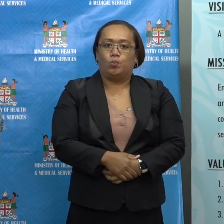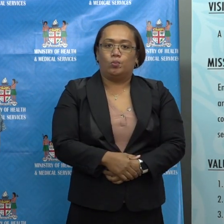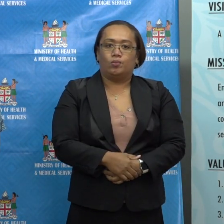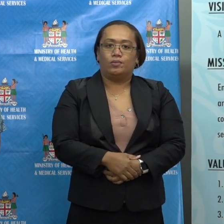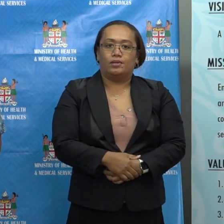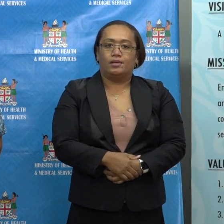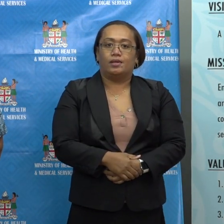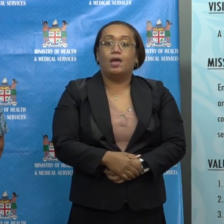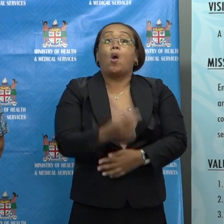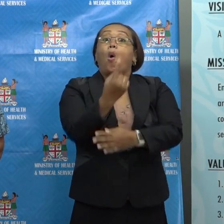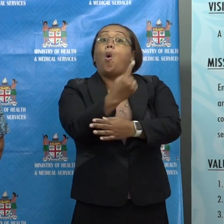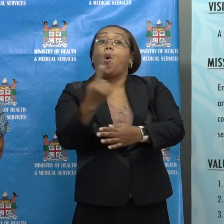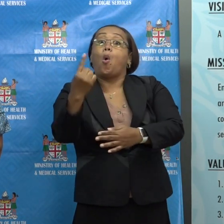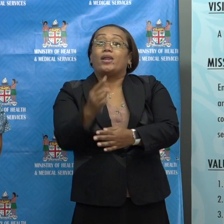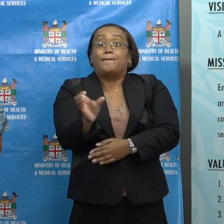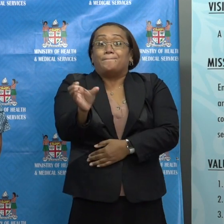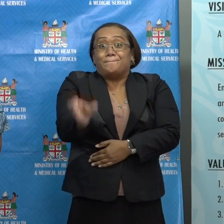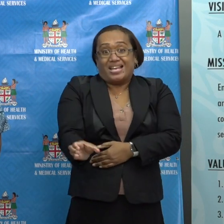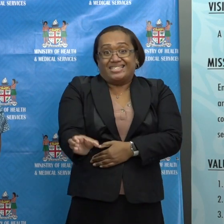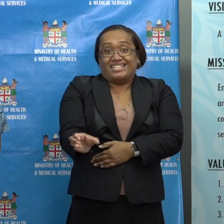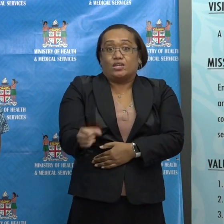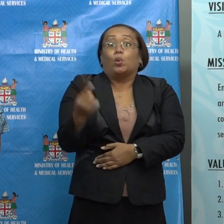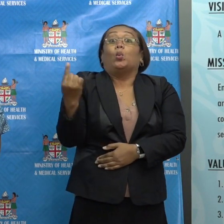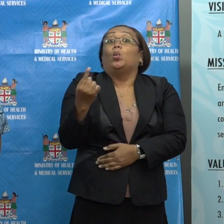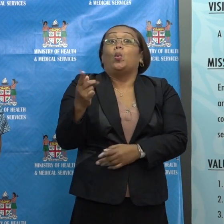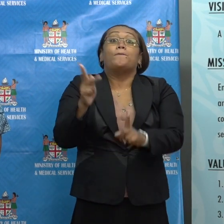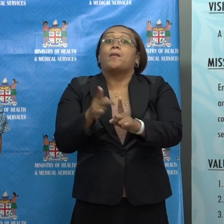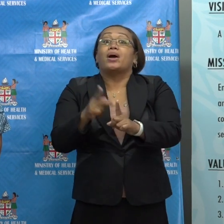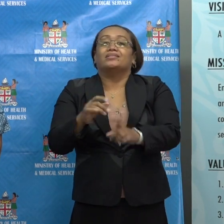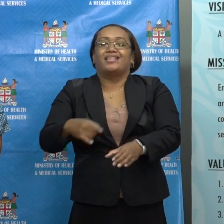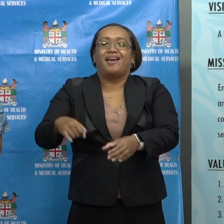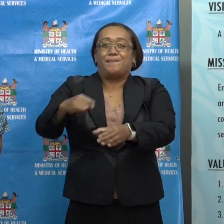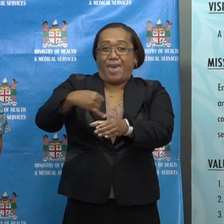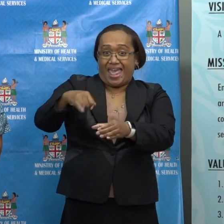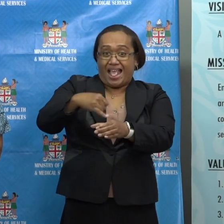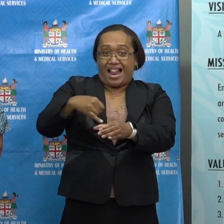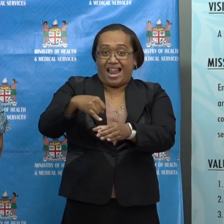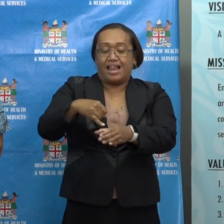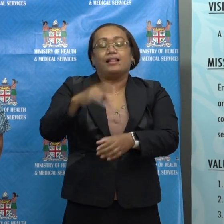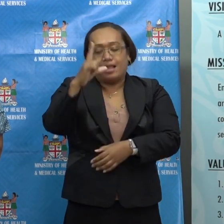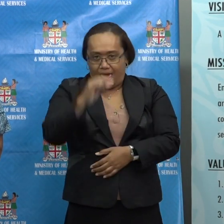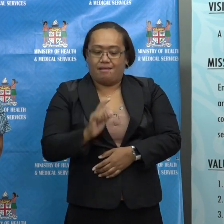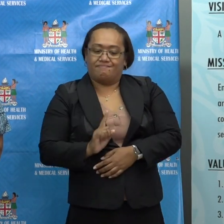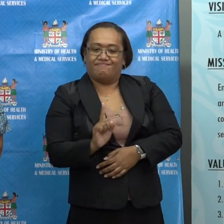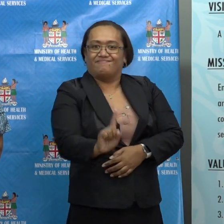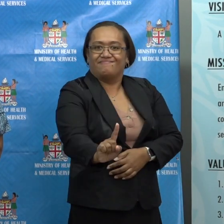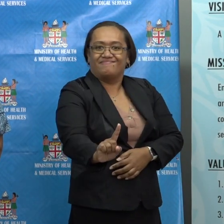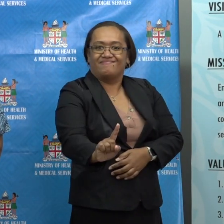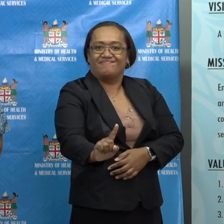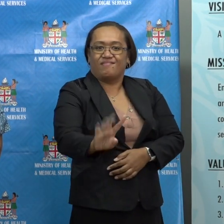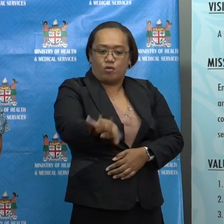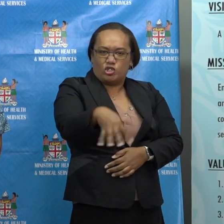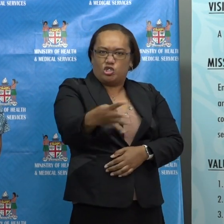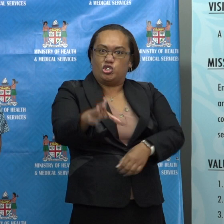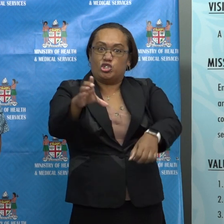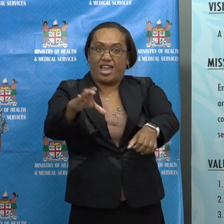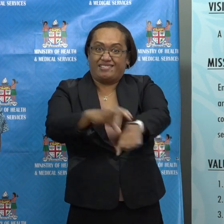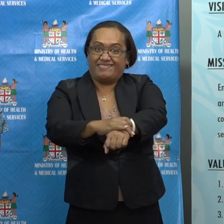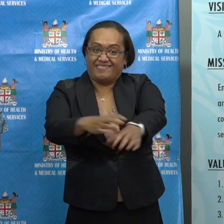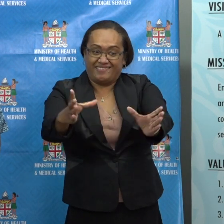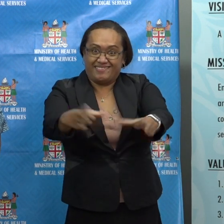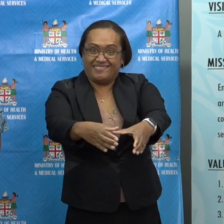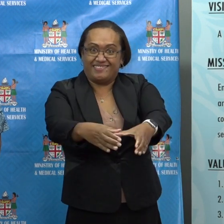Only persons traveling for medical purposes will be allowed through the checkpoints. All non-essential businesses must remain